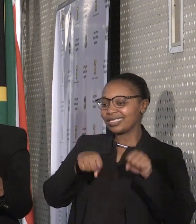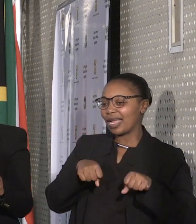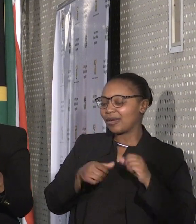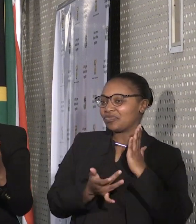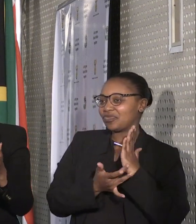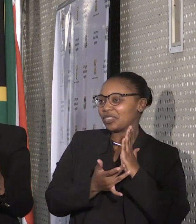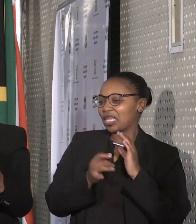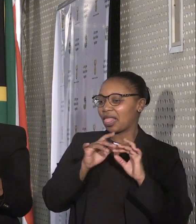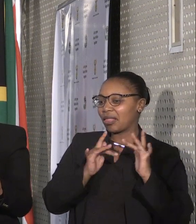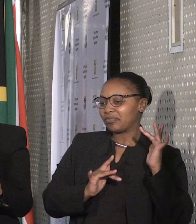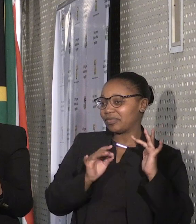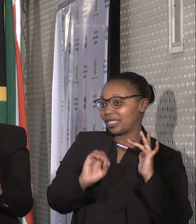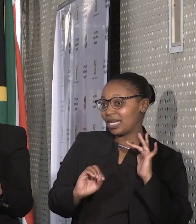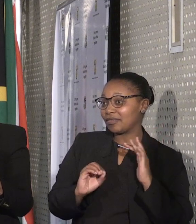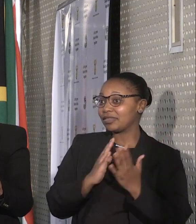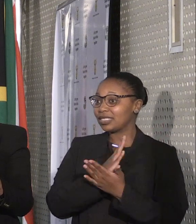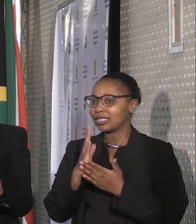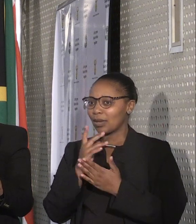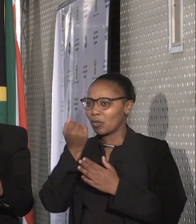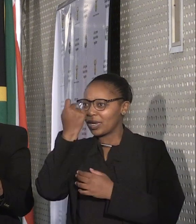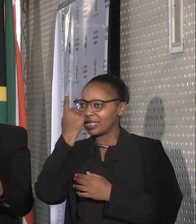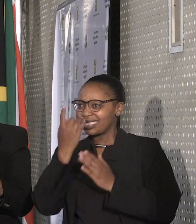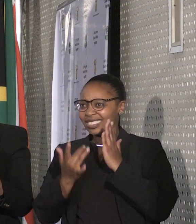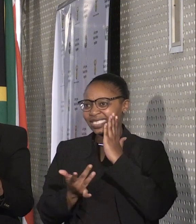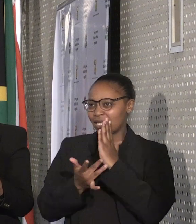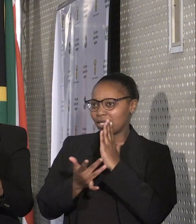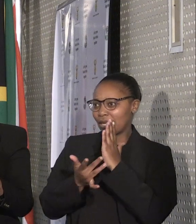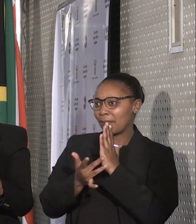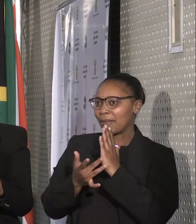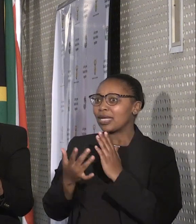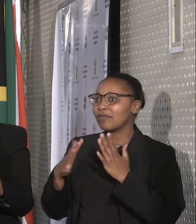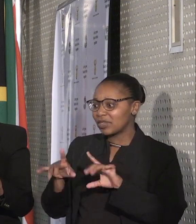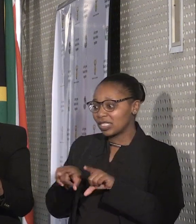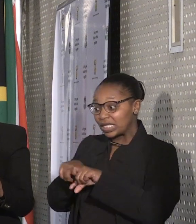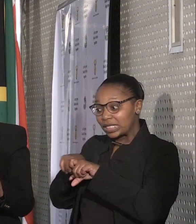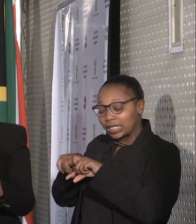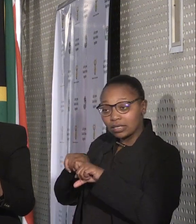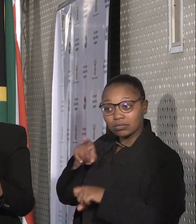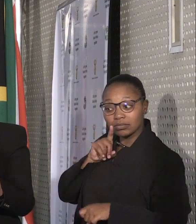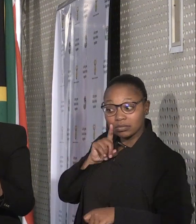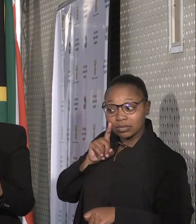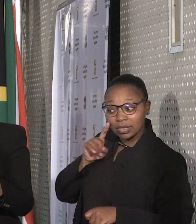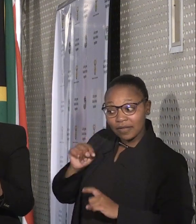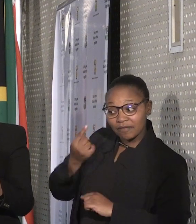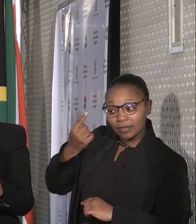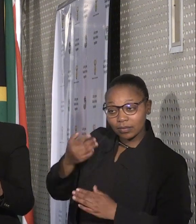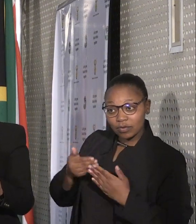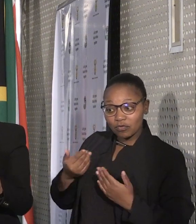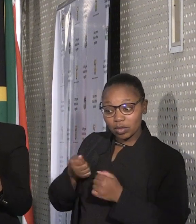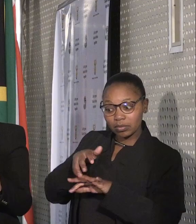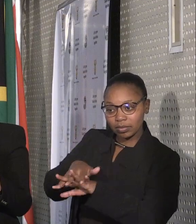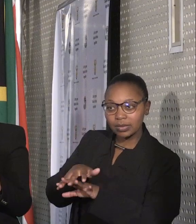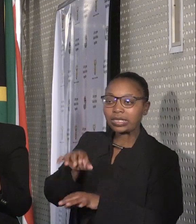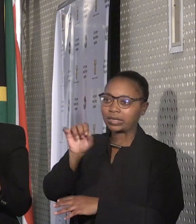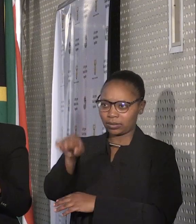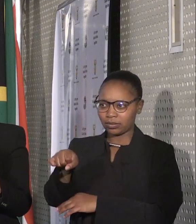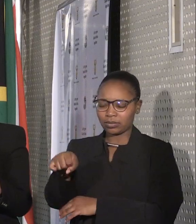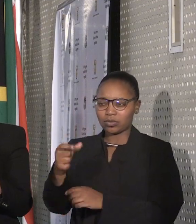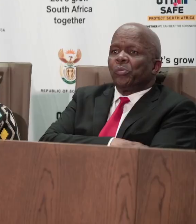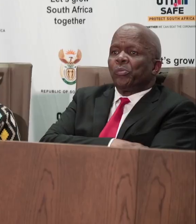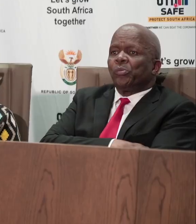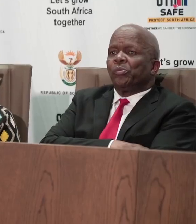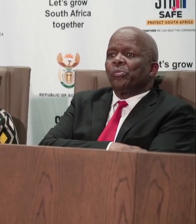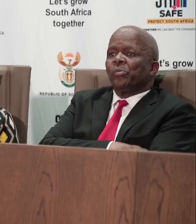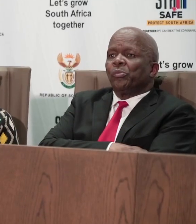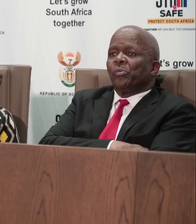technology are going to ask, were the relevant tests done? Yes, the relevant tests were done. So we